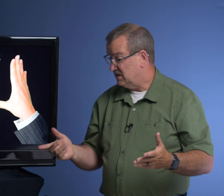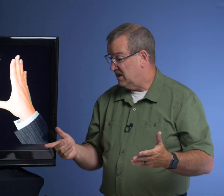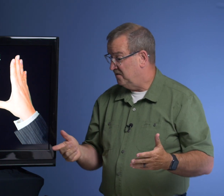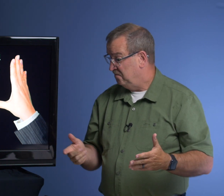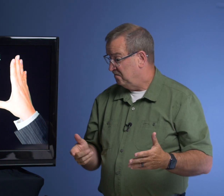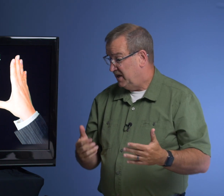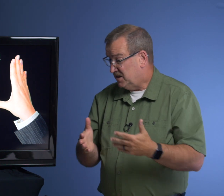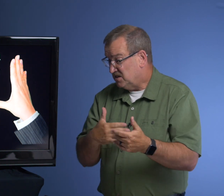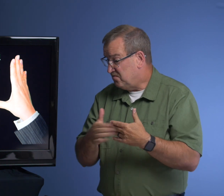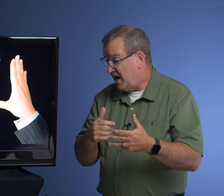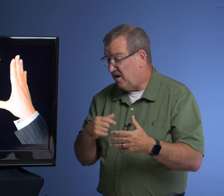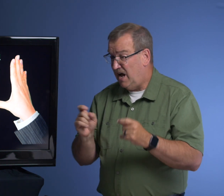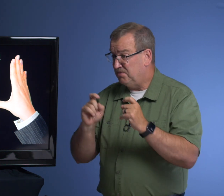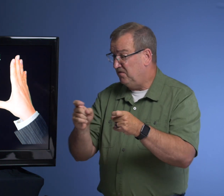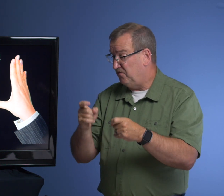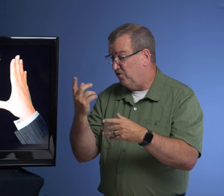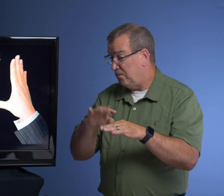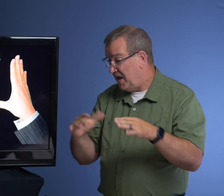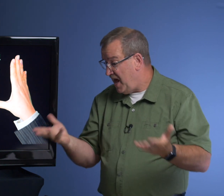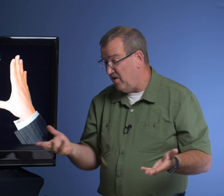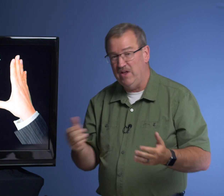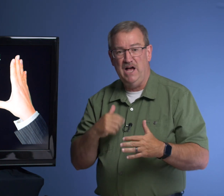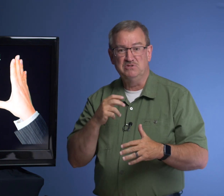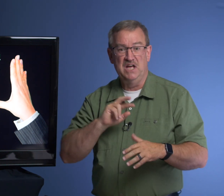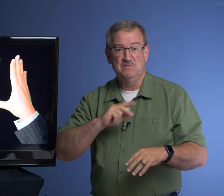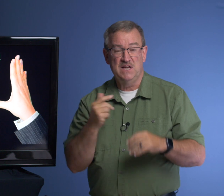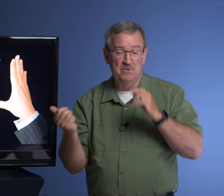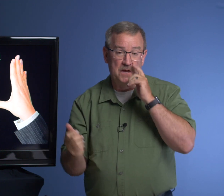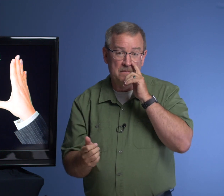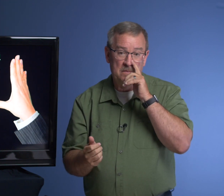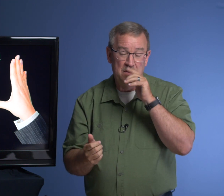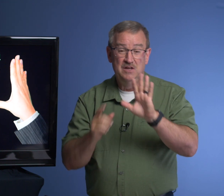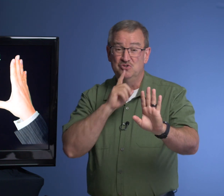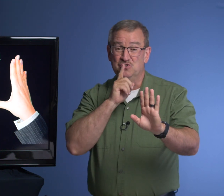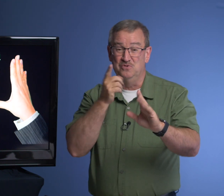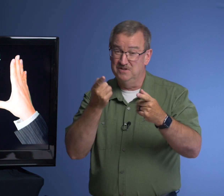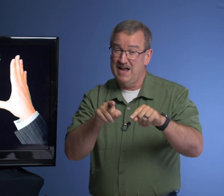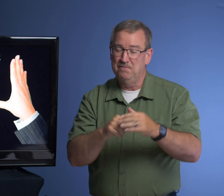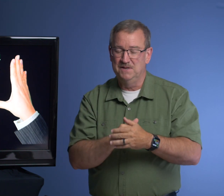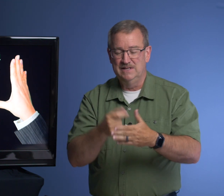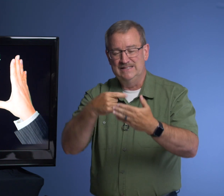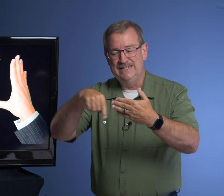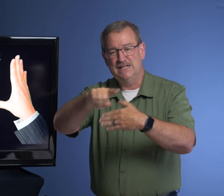said, it doesn't matter. I'm giving for the piano. And I was kind of upset with him. True, this happened. The next